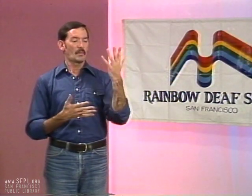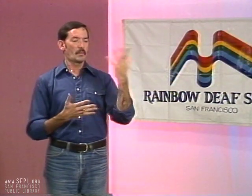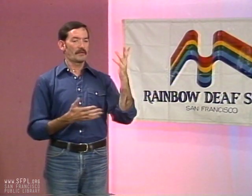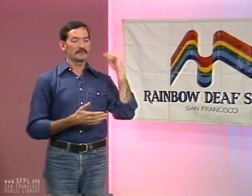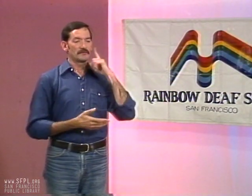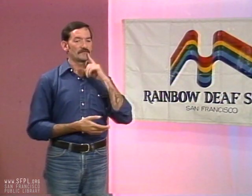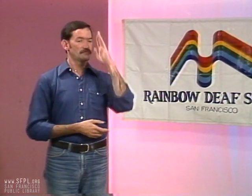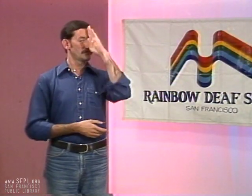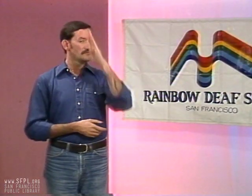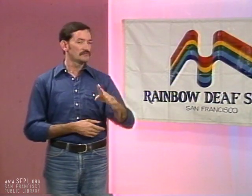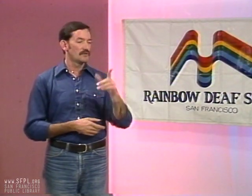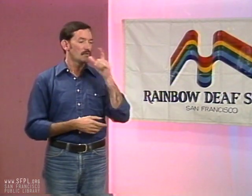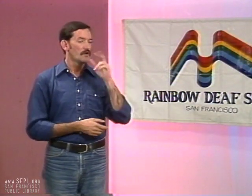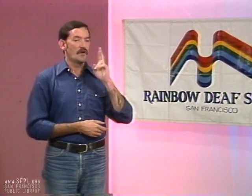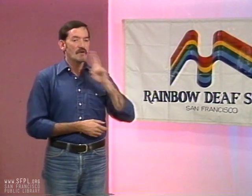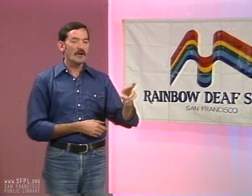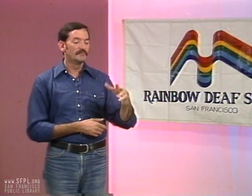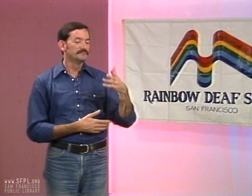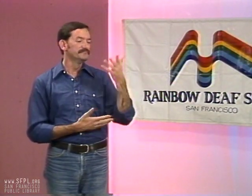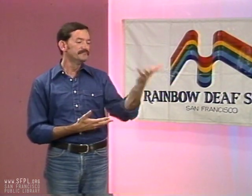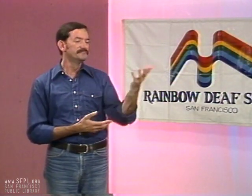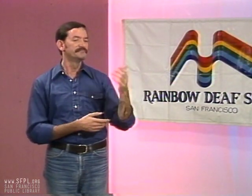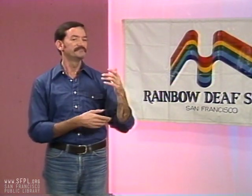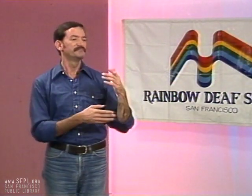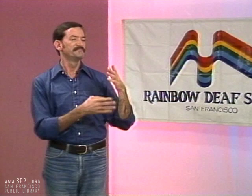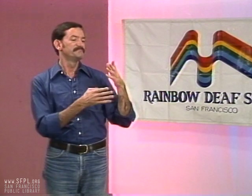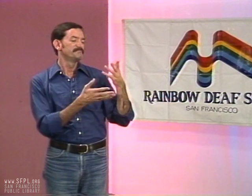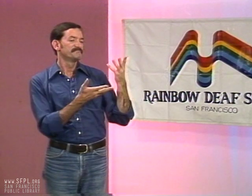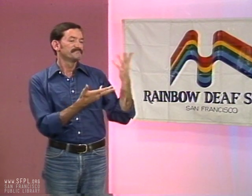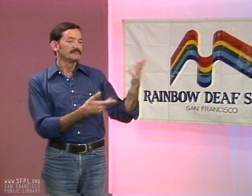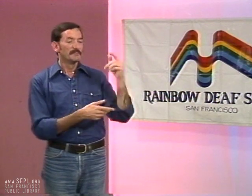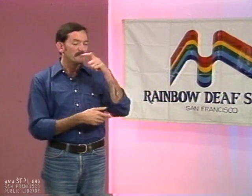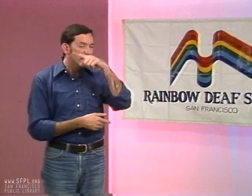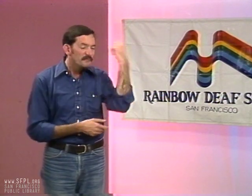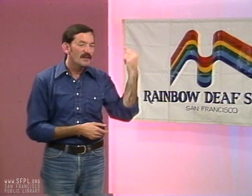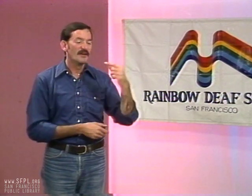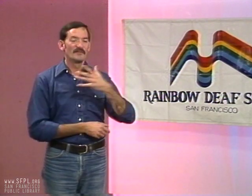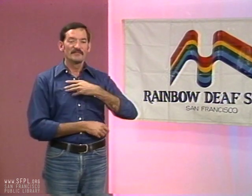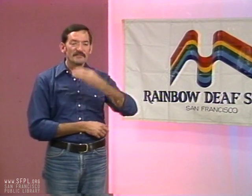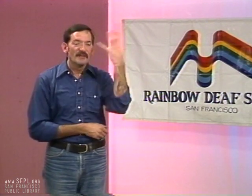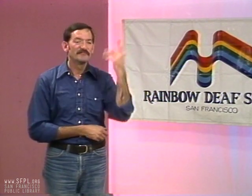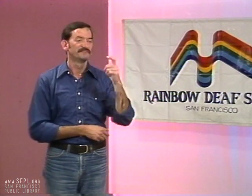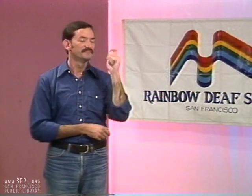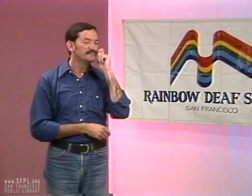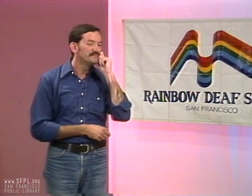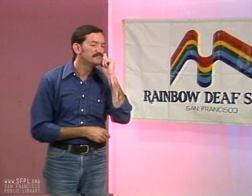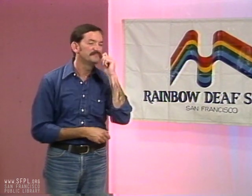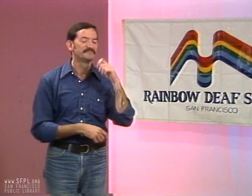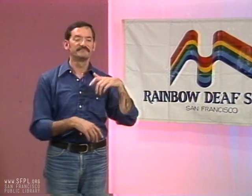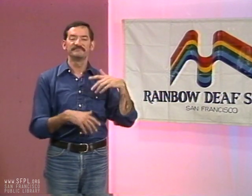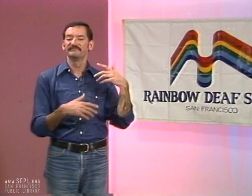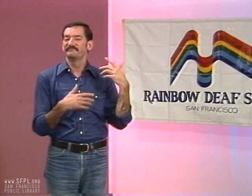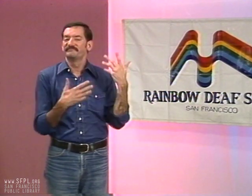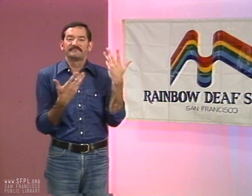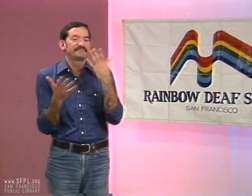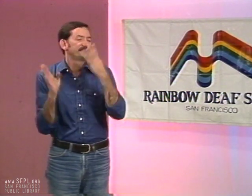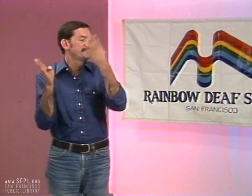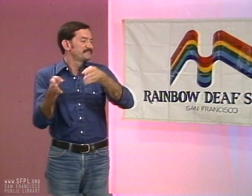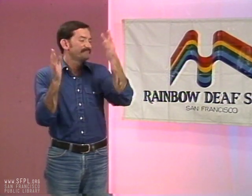straight people regardless of whether they're black, white, whatever. We're all different individuals.